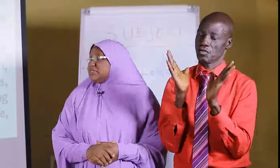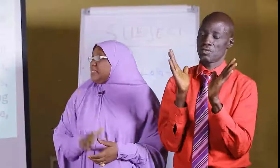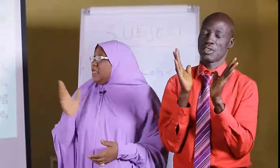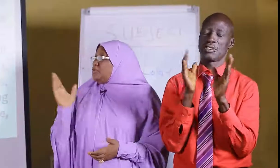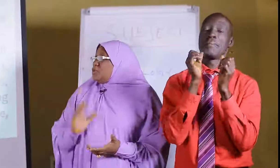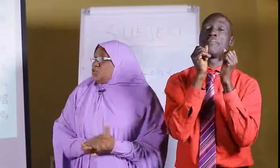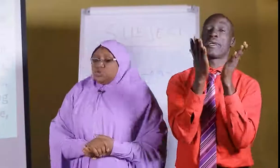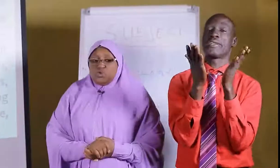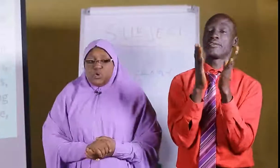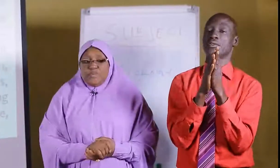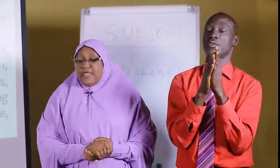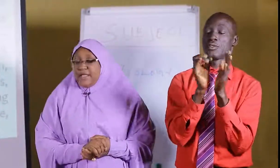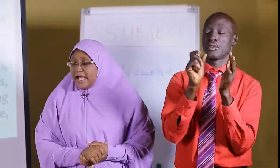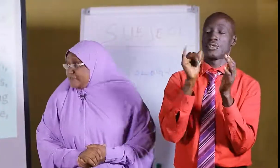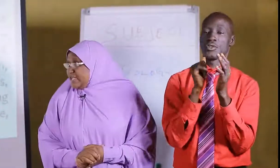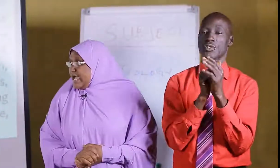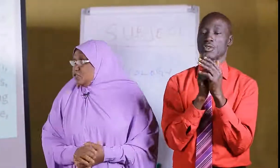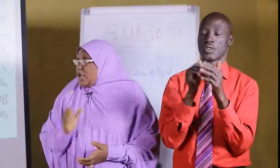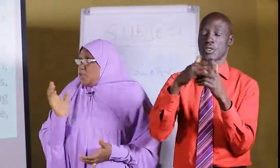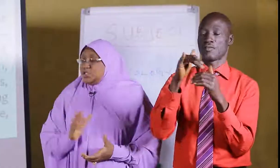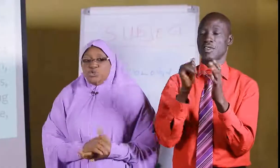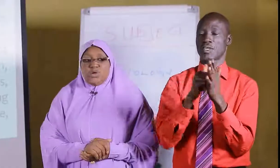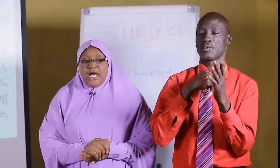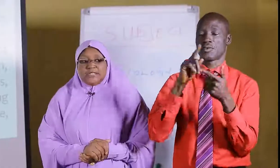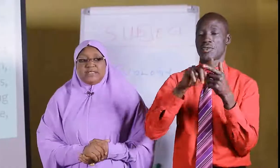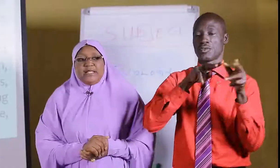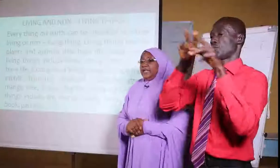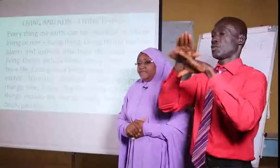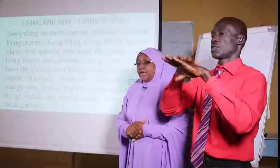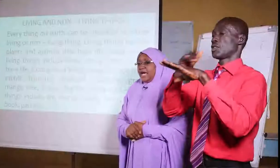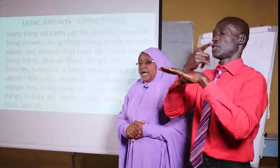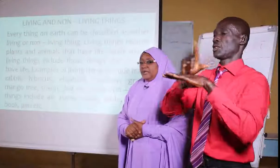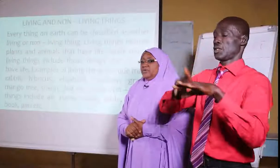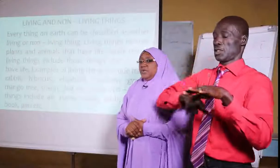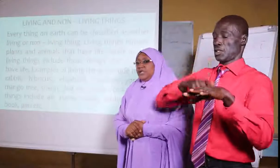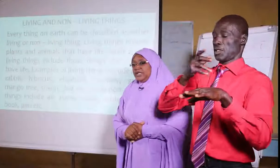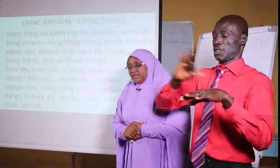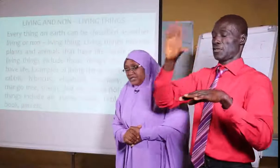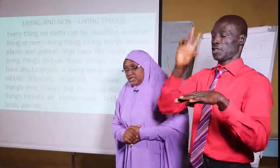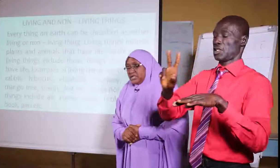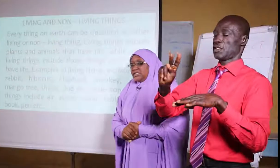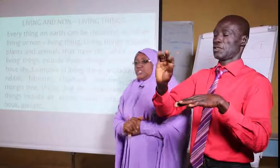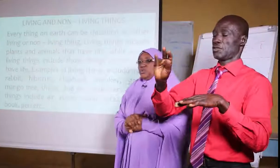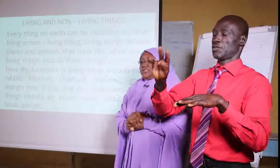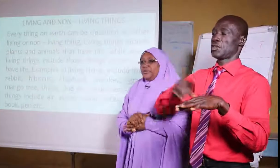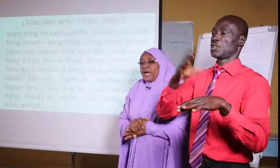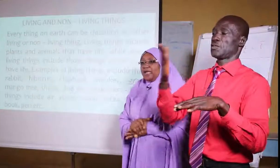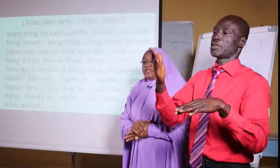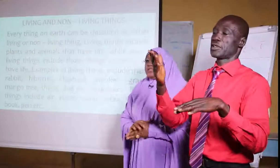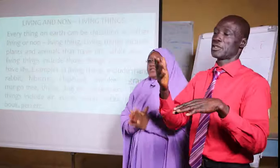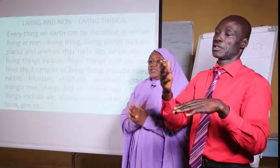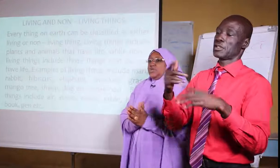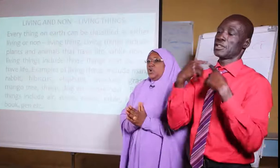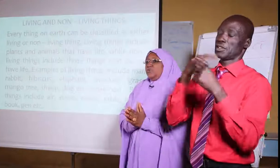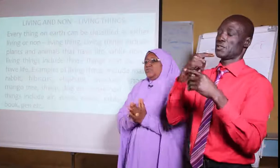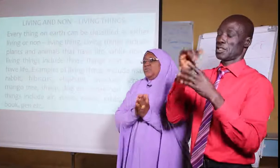the rest. So after that, we are going to look at living and non-living things. Since we said